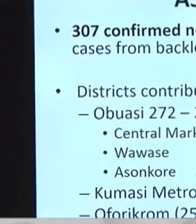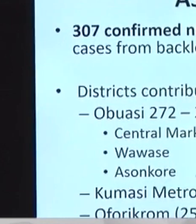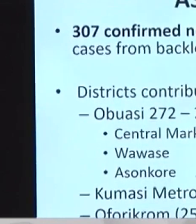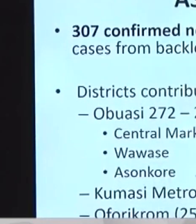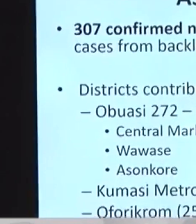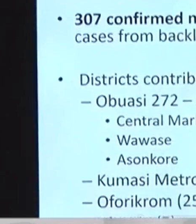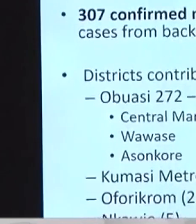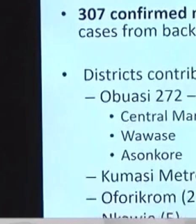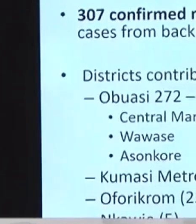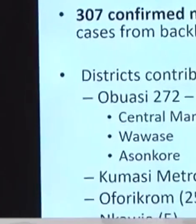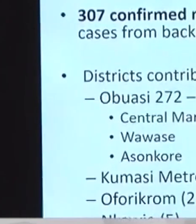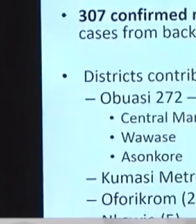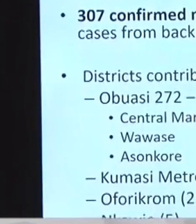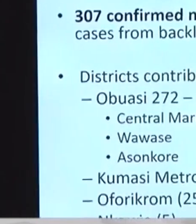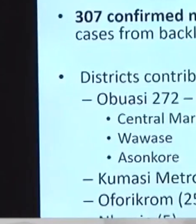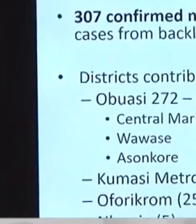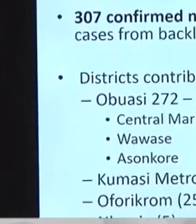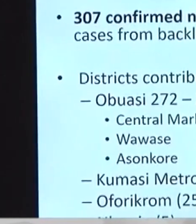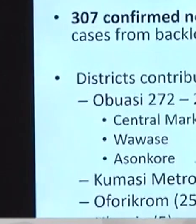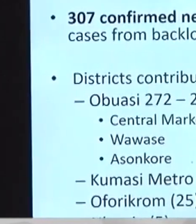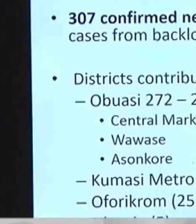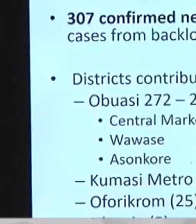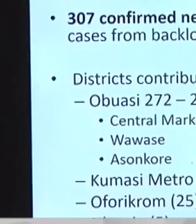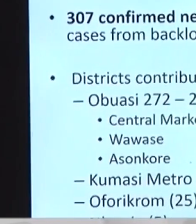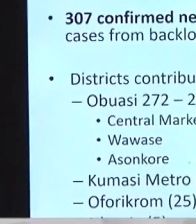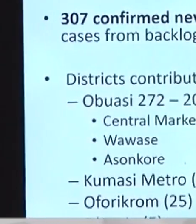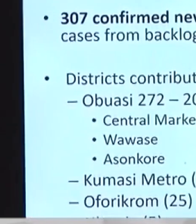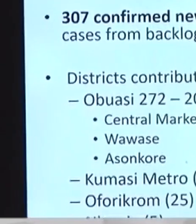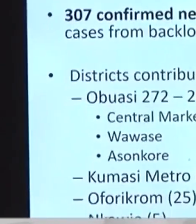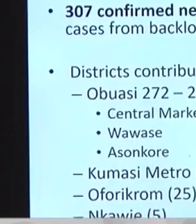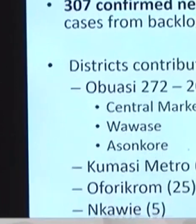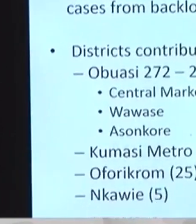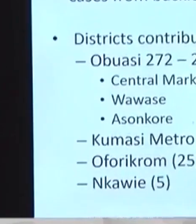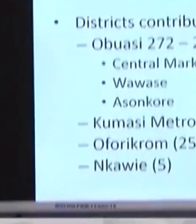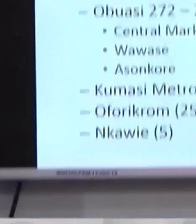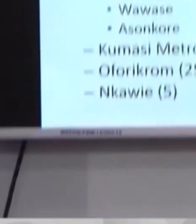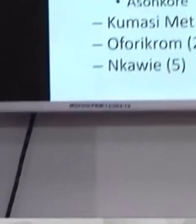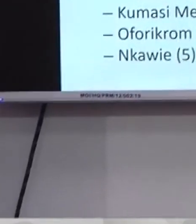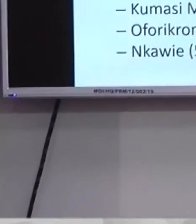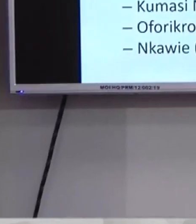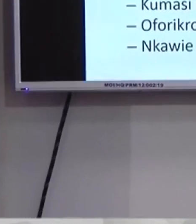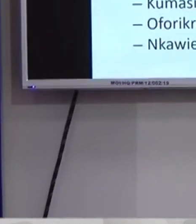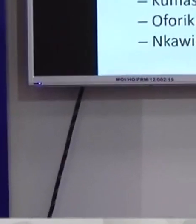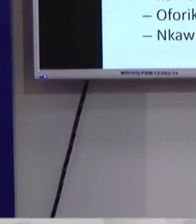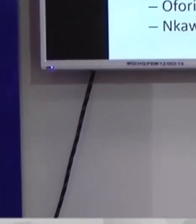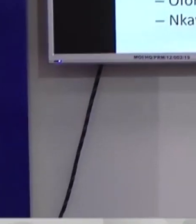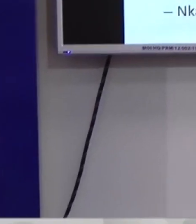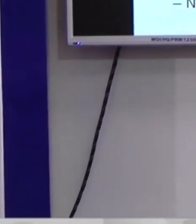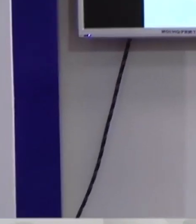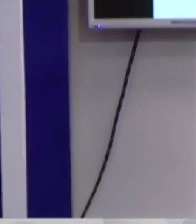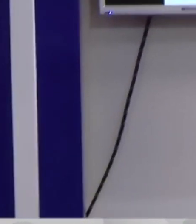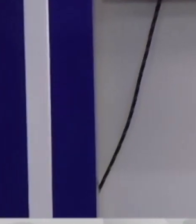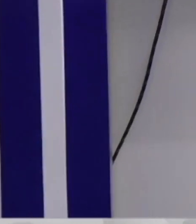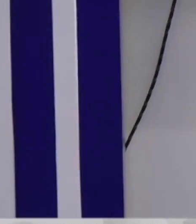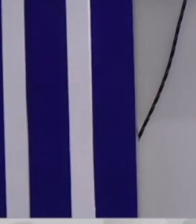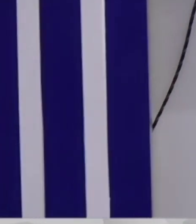trading and working with people for the past 2 weeks, and we found their immediate contact, 17 of their immediate contacts being positive, and that has led to the spread in the